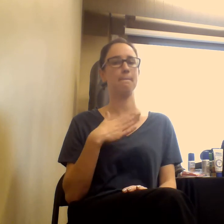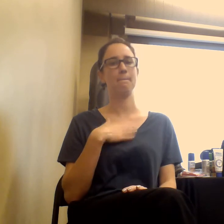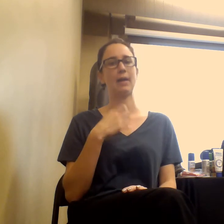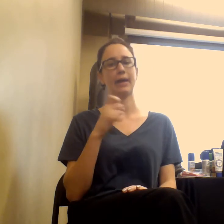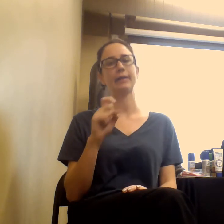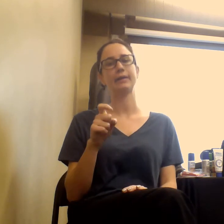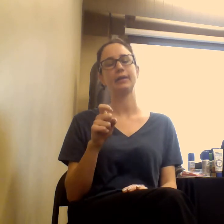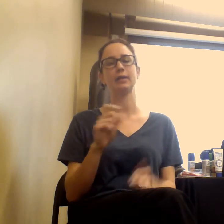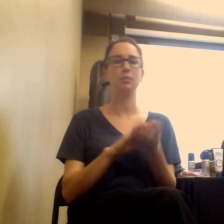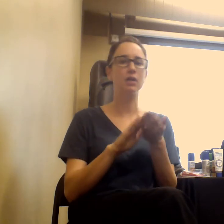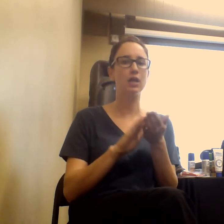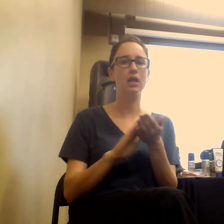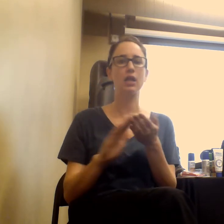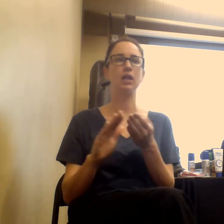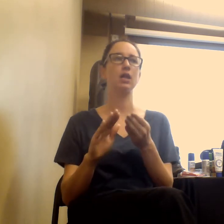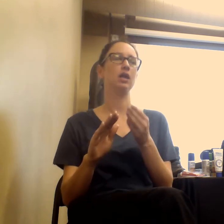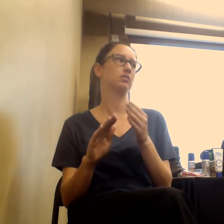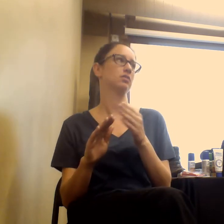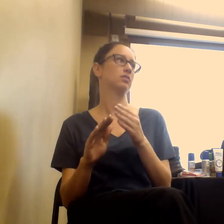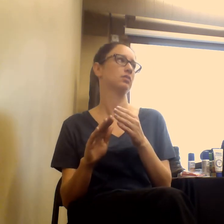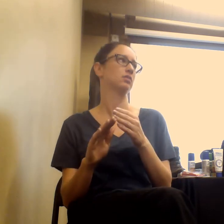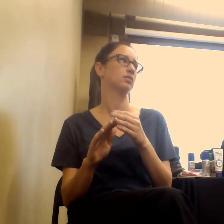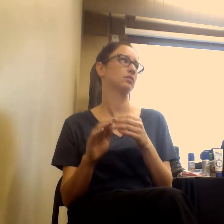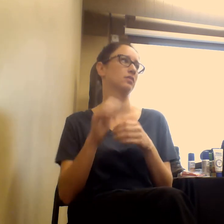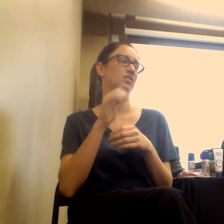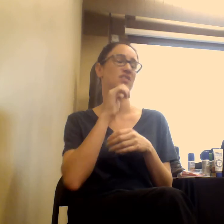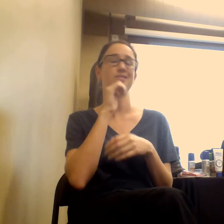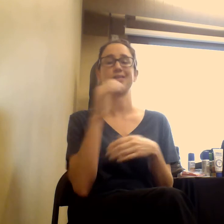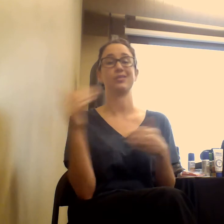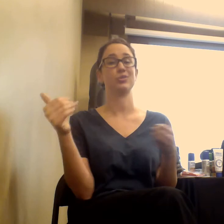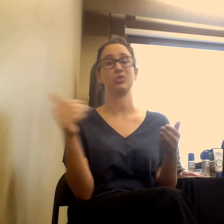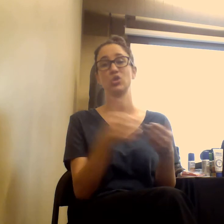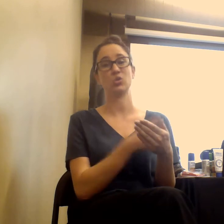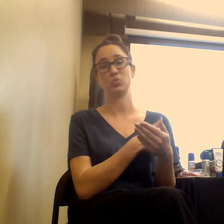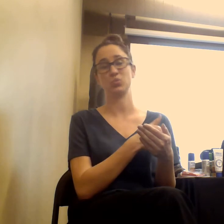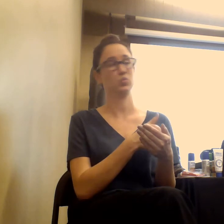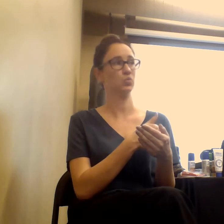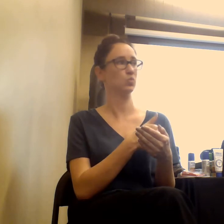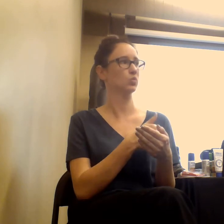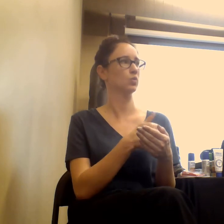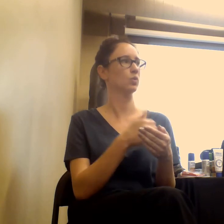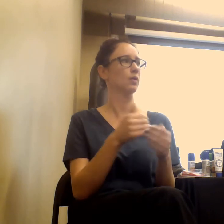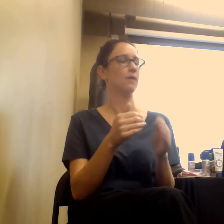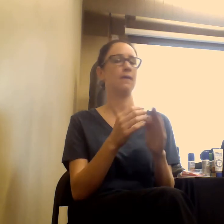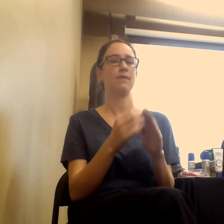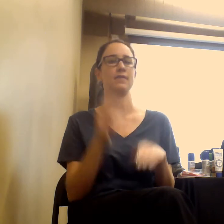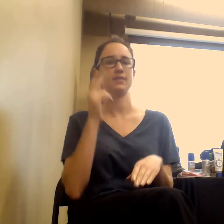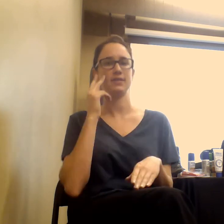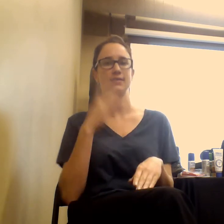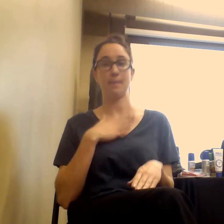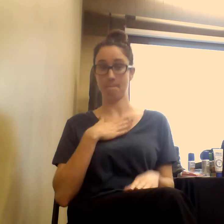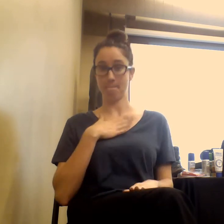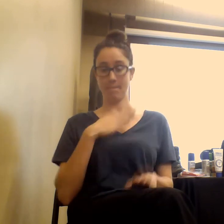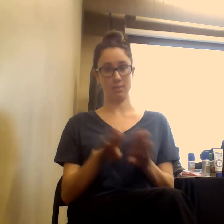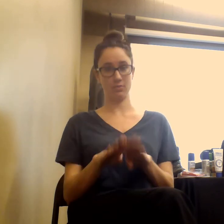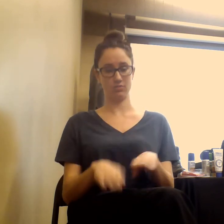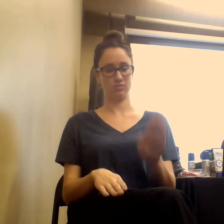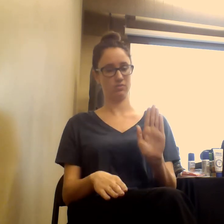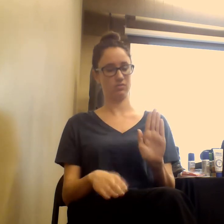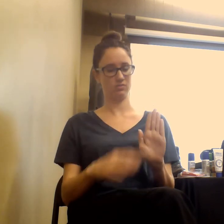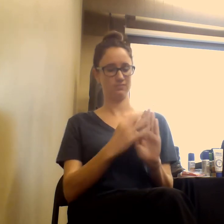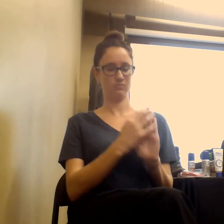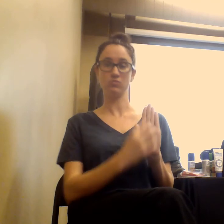tell these aren't off the shelf. I'm already starting to lose it on my tread. You see how much tread I've lost? And